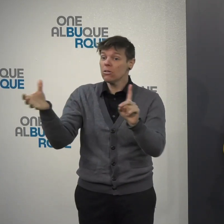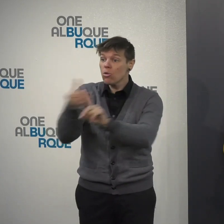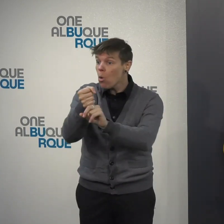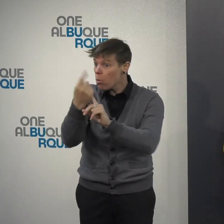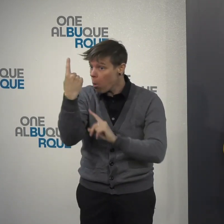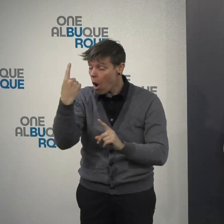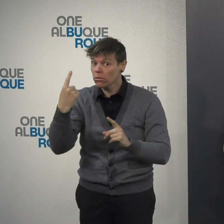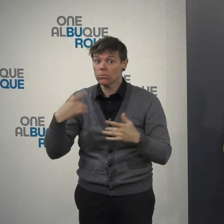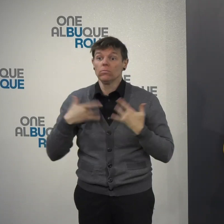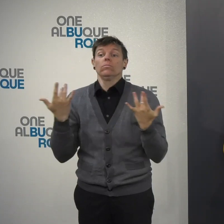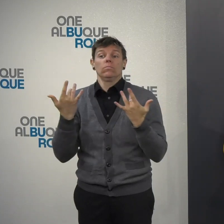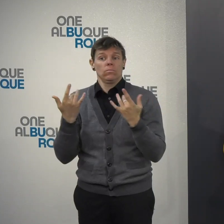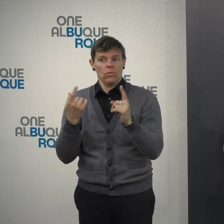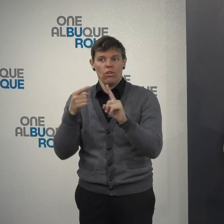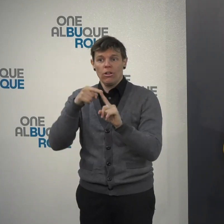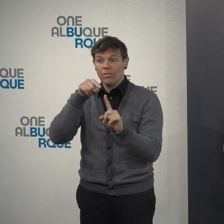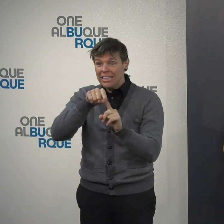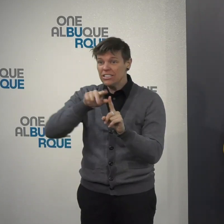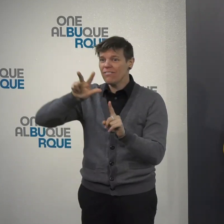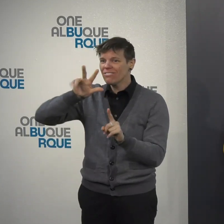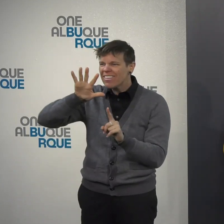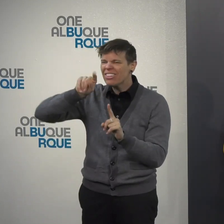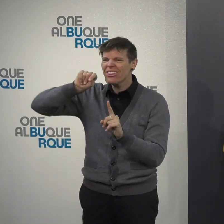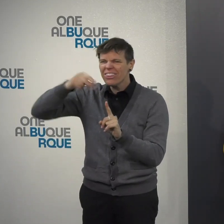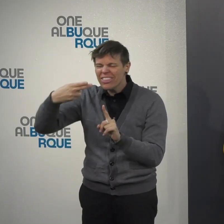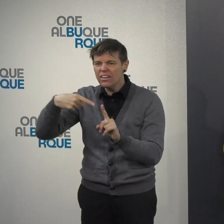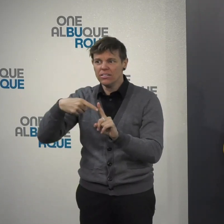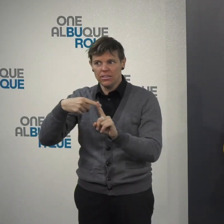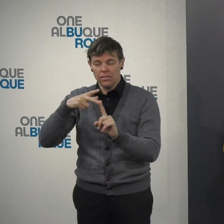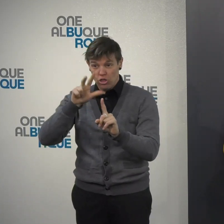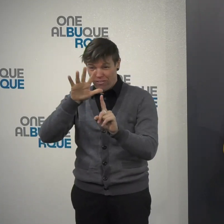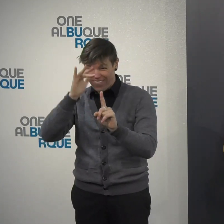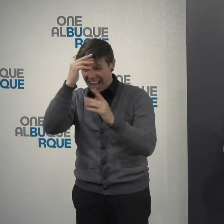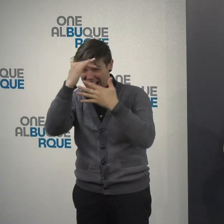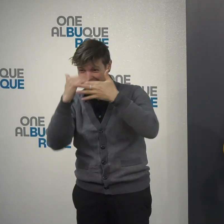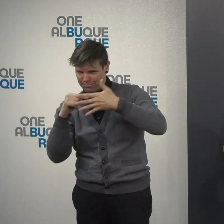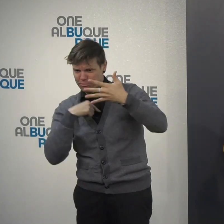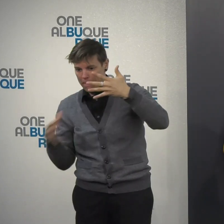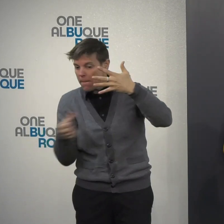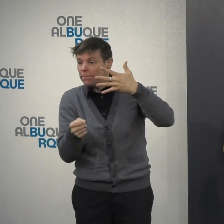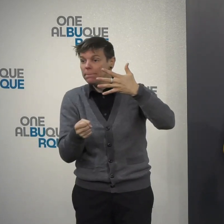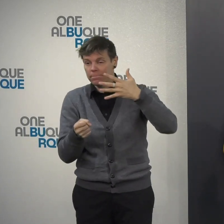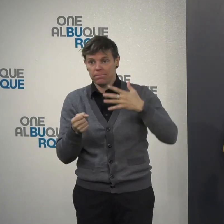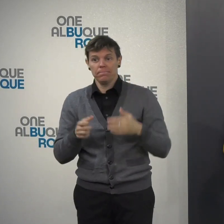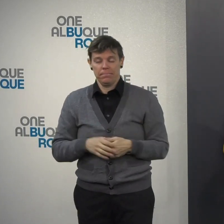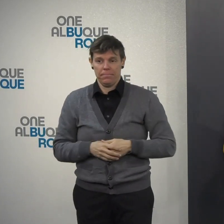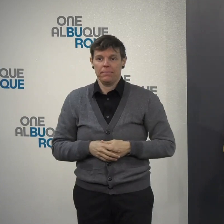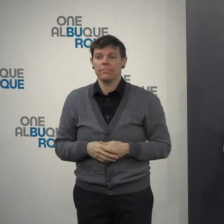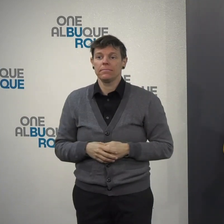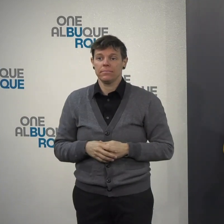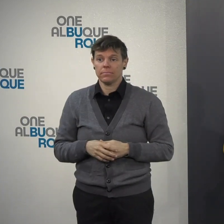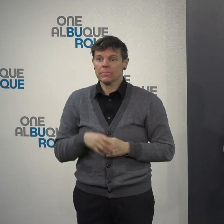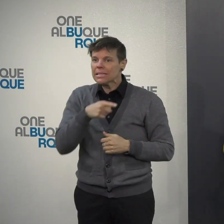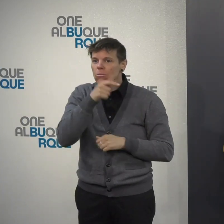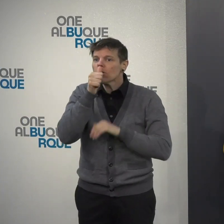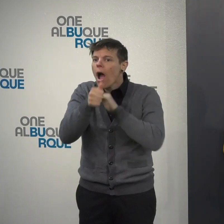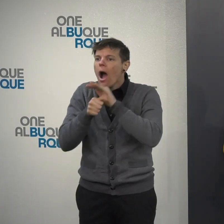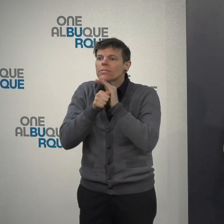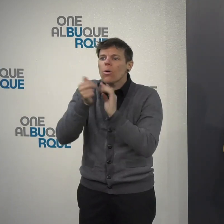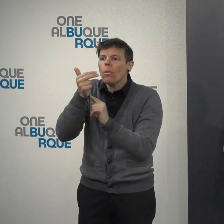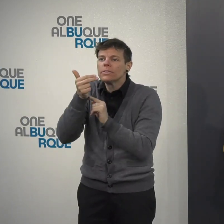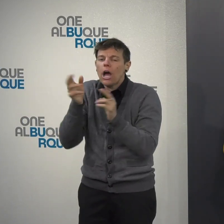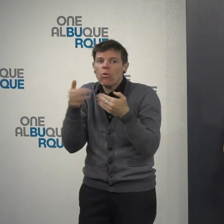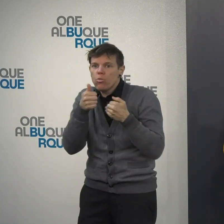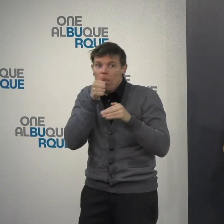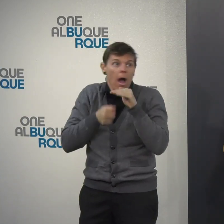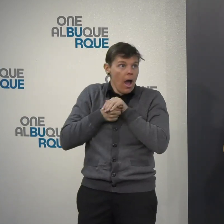35th offender arrested since we started this law enforcement strategy. This individual was actually hiding in a hotel room, and we eventually found him